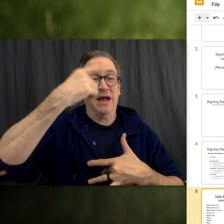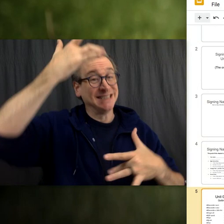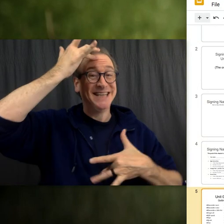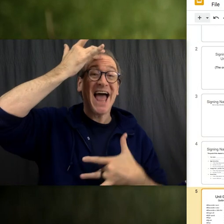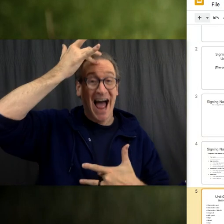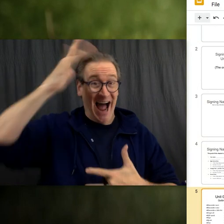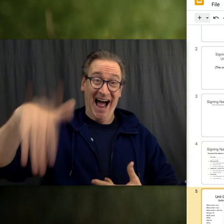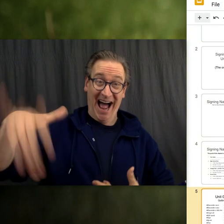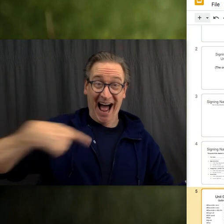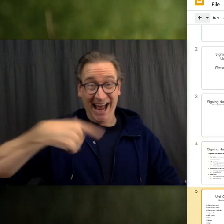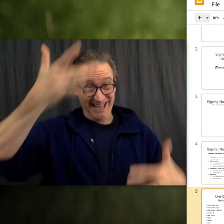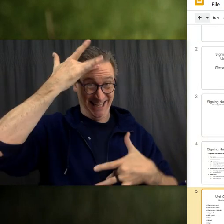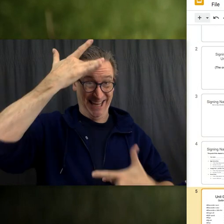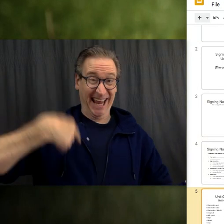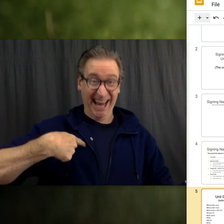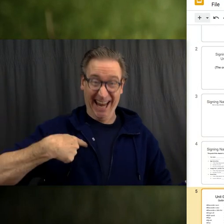make your